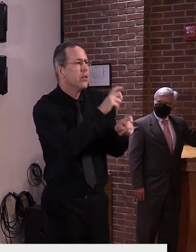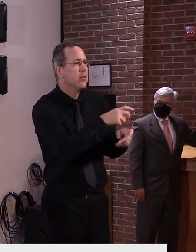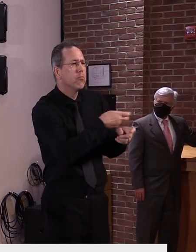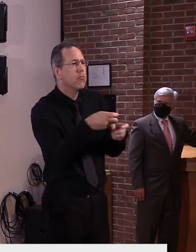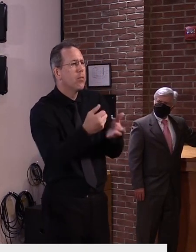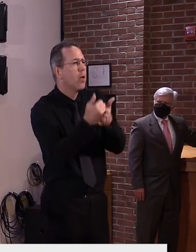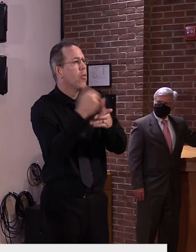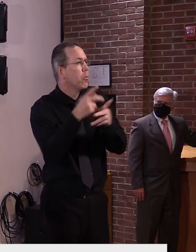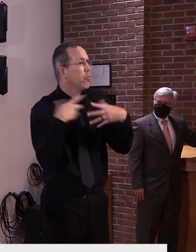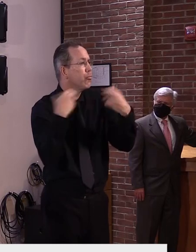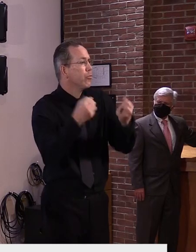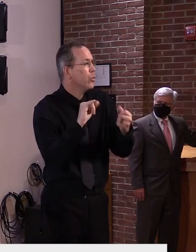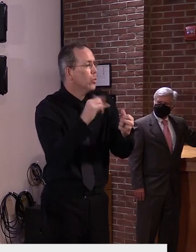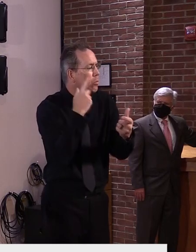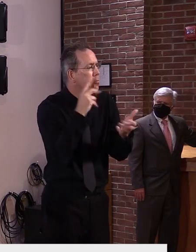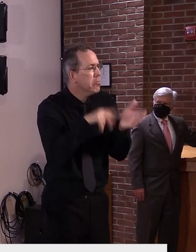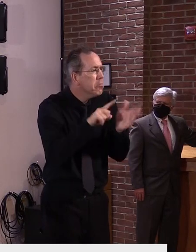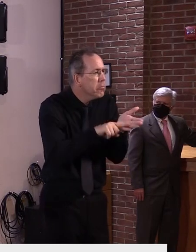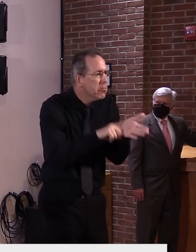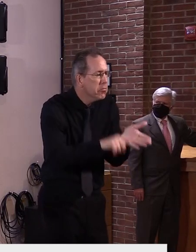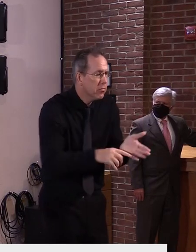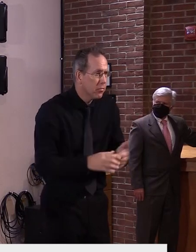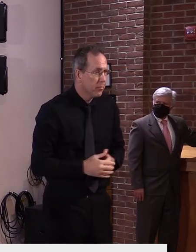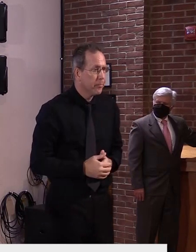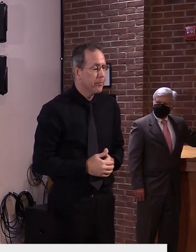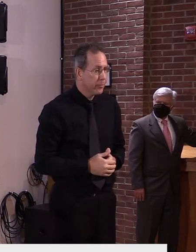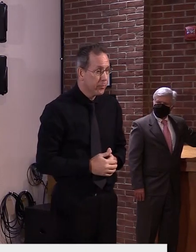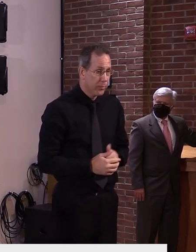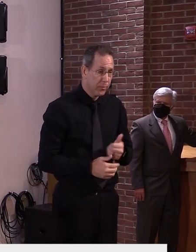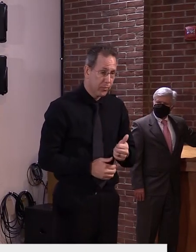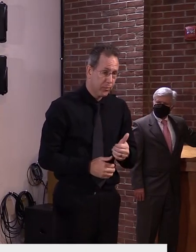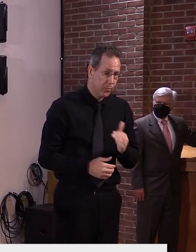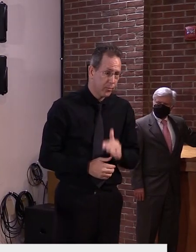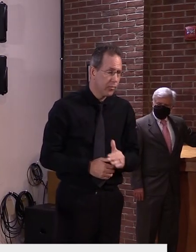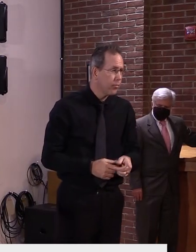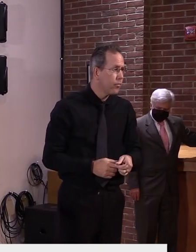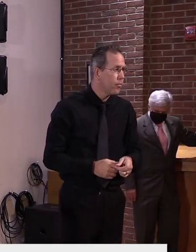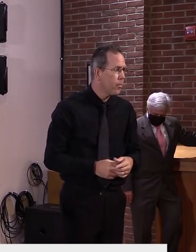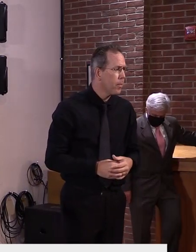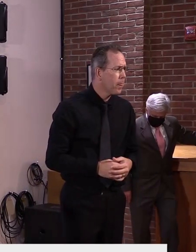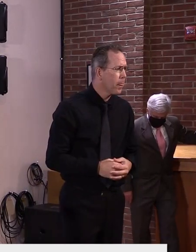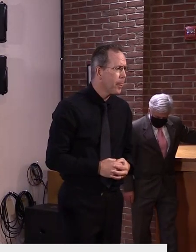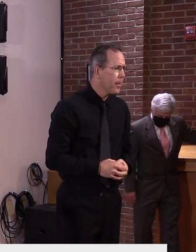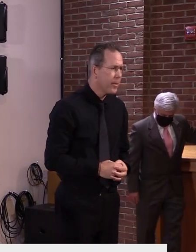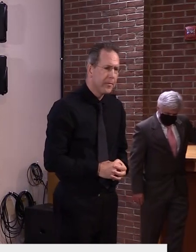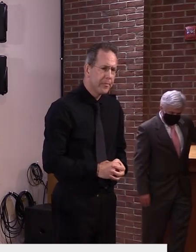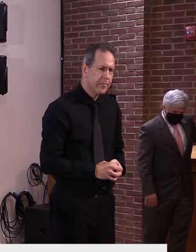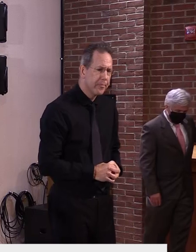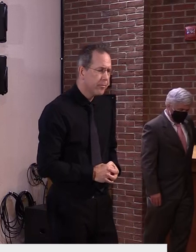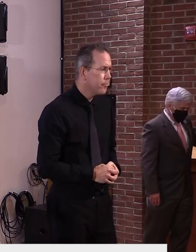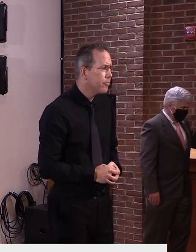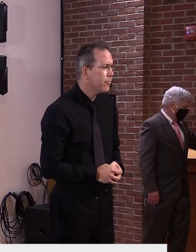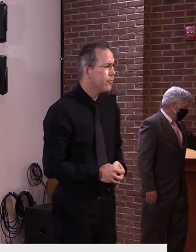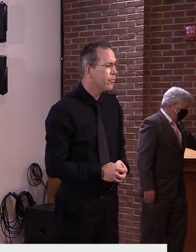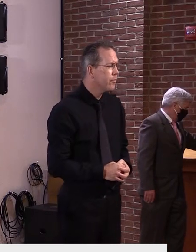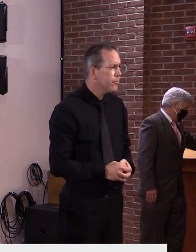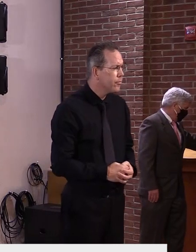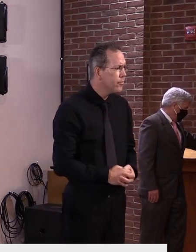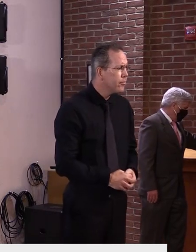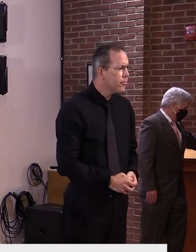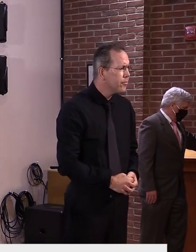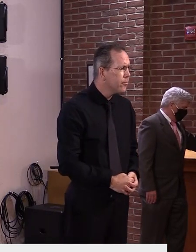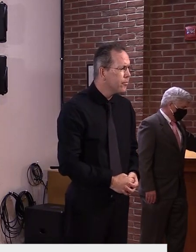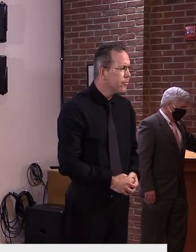and Blue Cross Blue Shield and MVP are seeking 6.3 and 7.3% rate increases